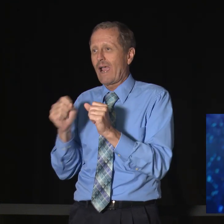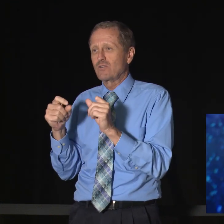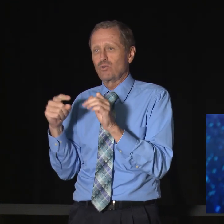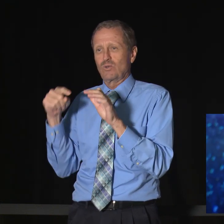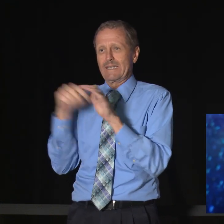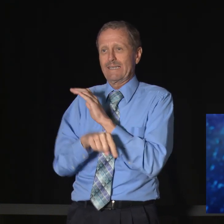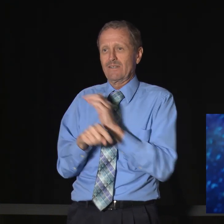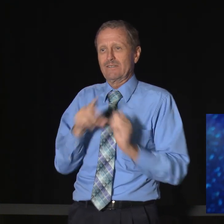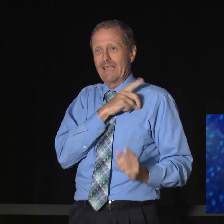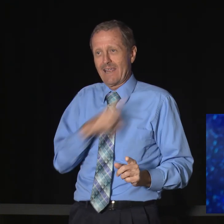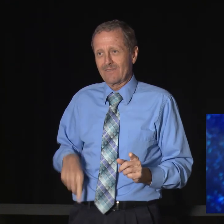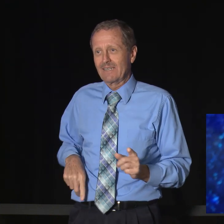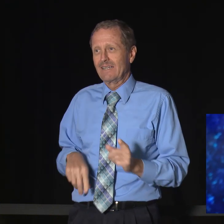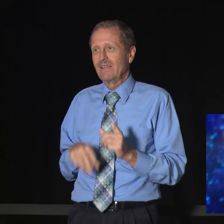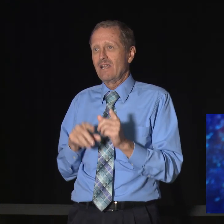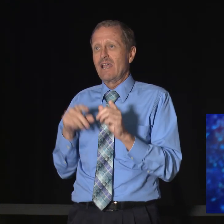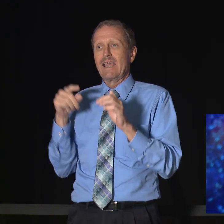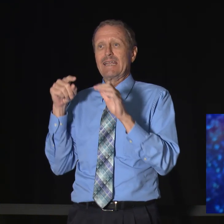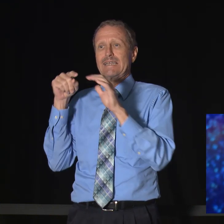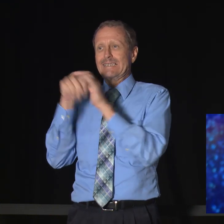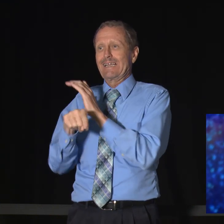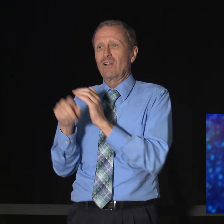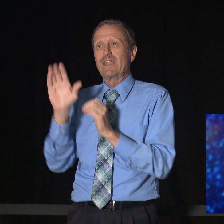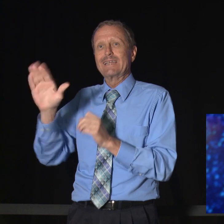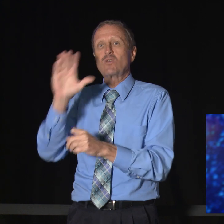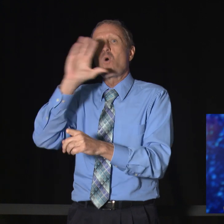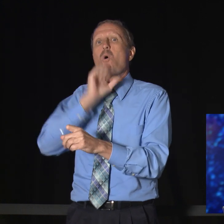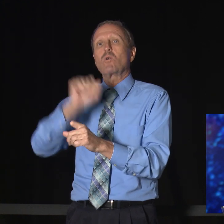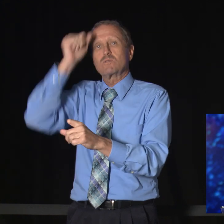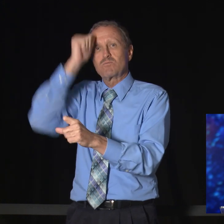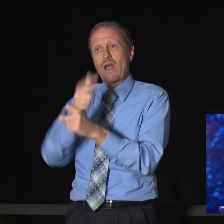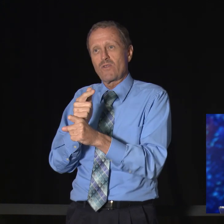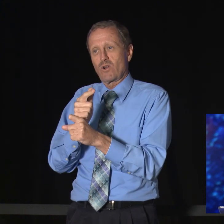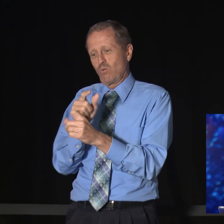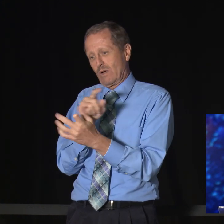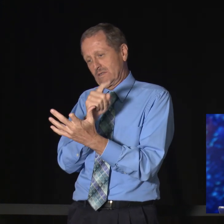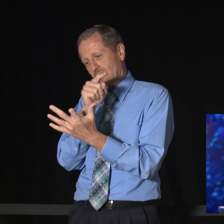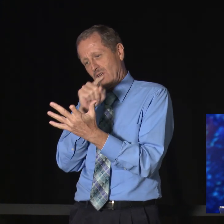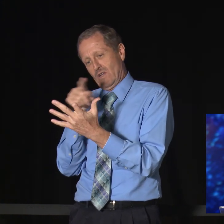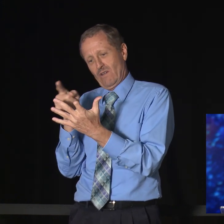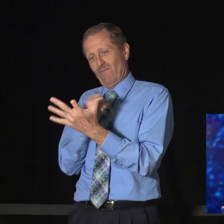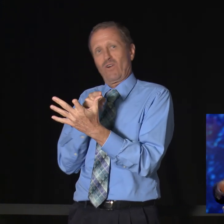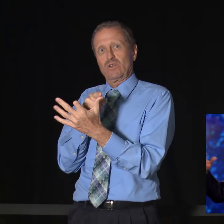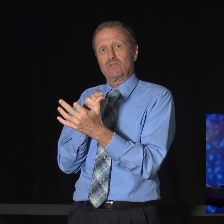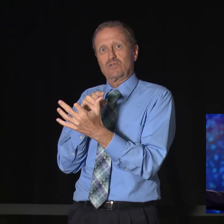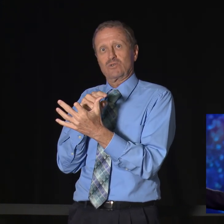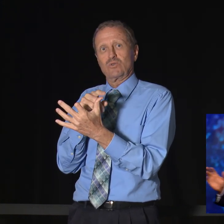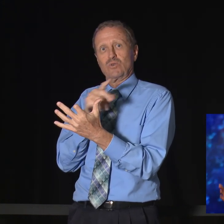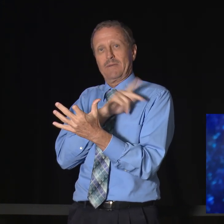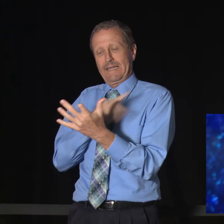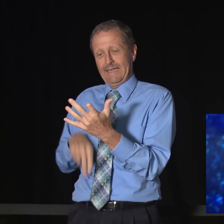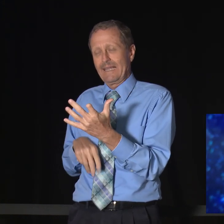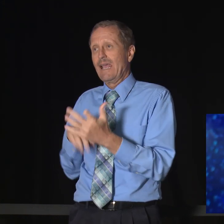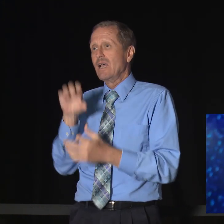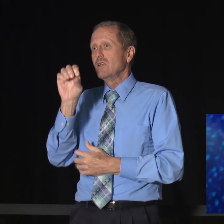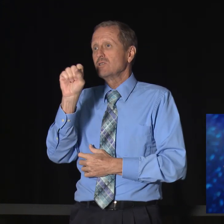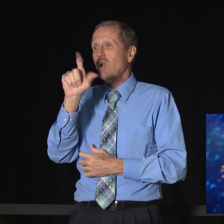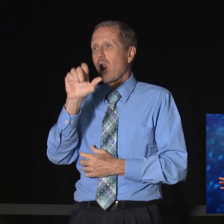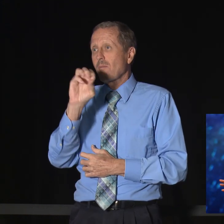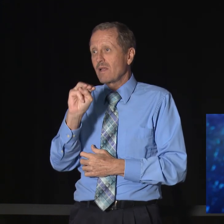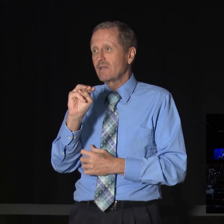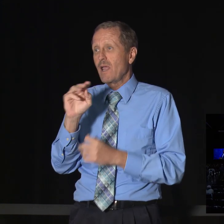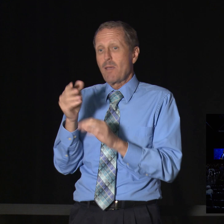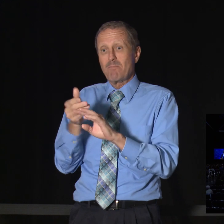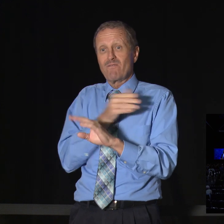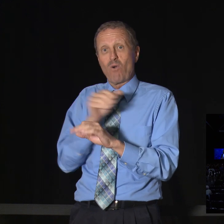David. Absalom's murder of his oldest brother who stood in line to the throne. Solomon, even before